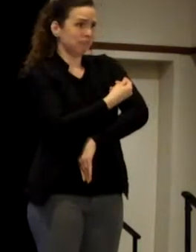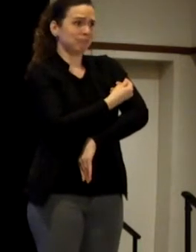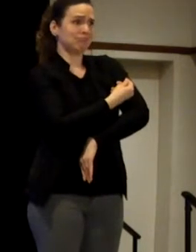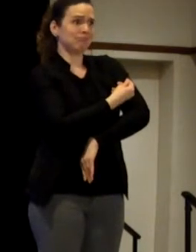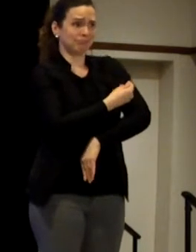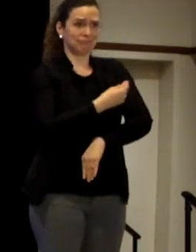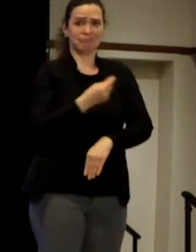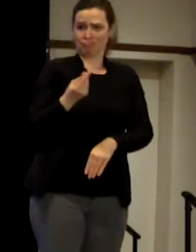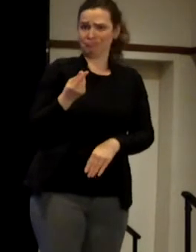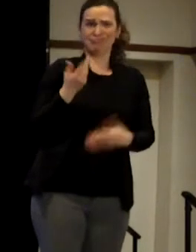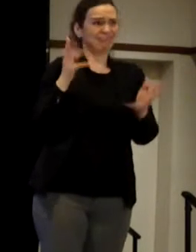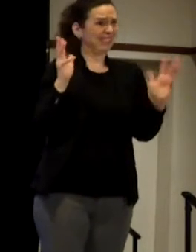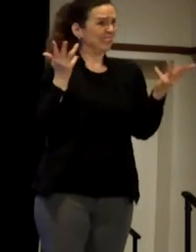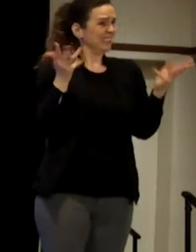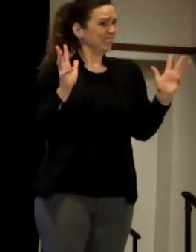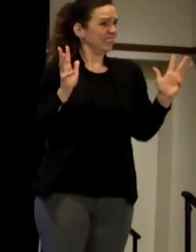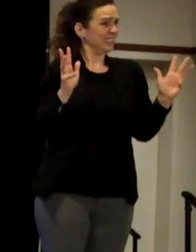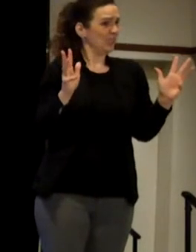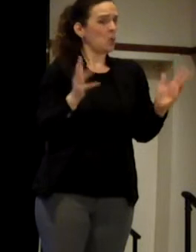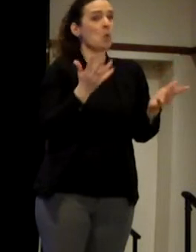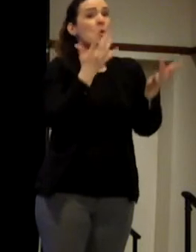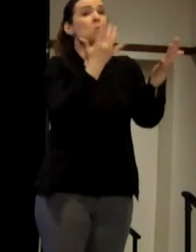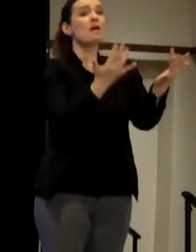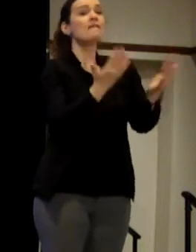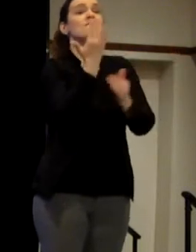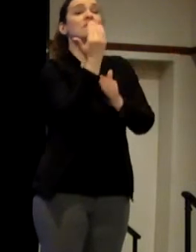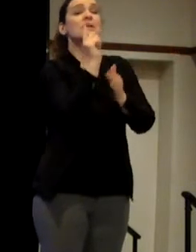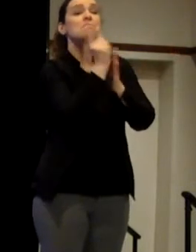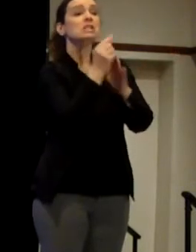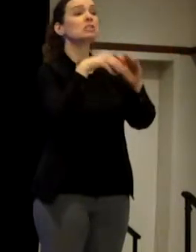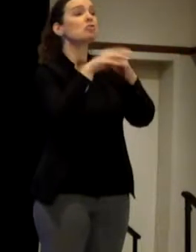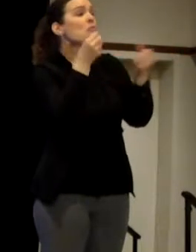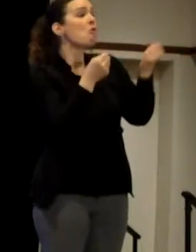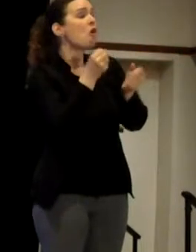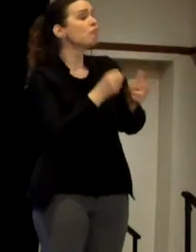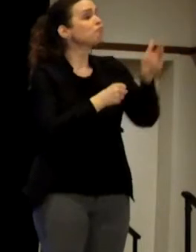wait your 15 minutes in your own car, and then you're done.